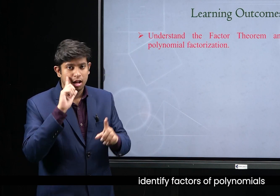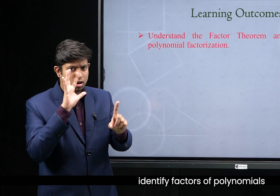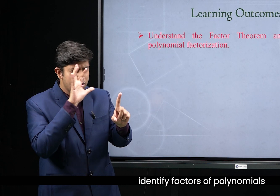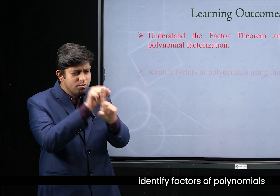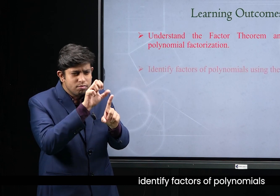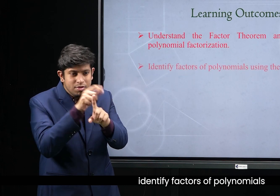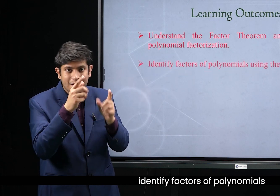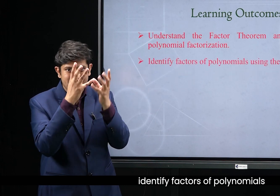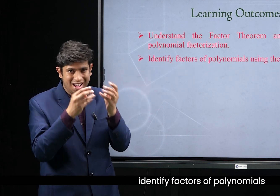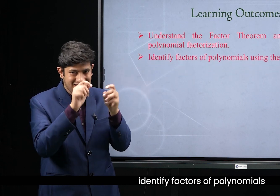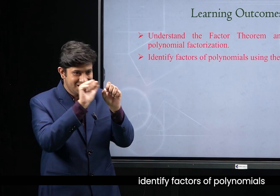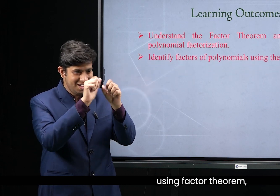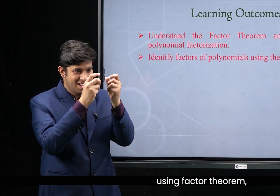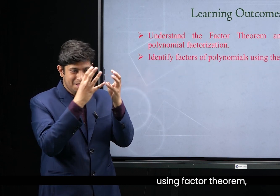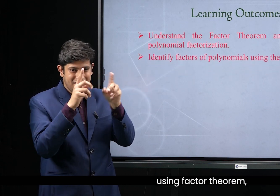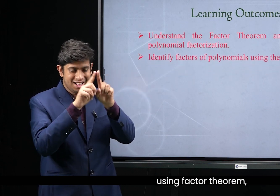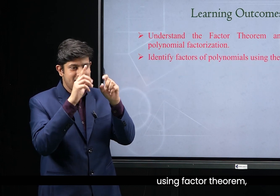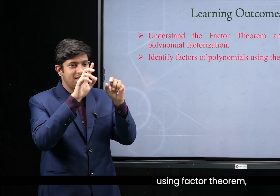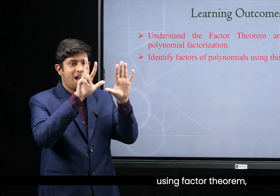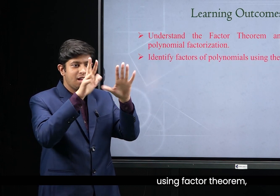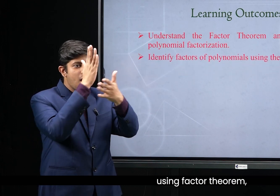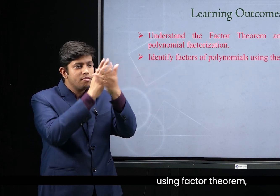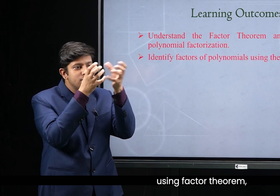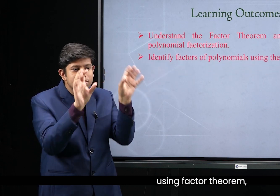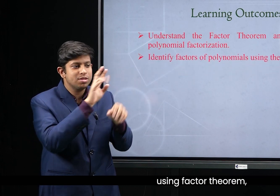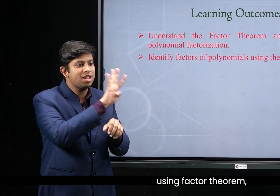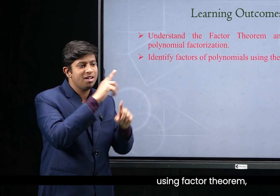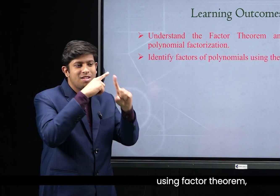Identify factors of polynomials using factor theorem.